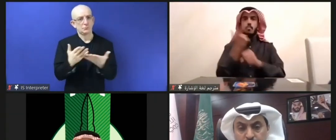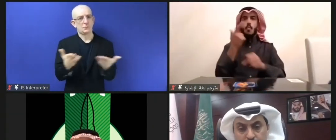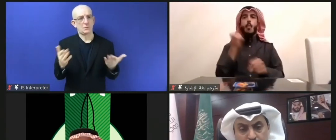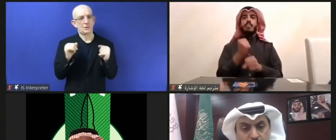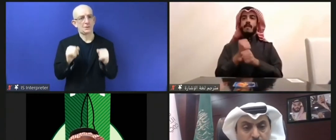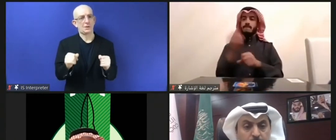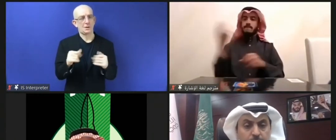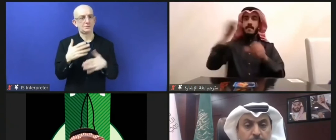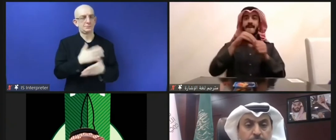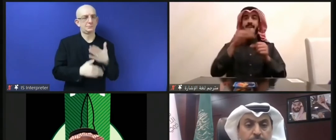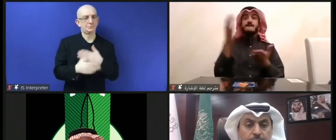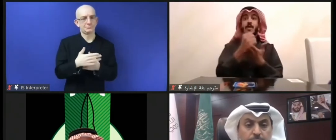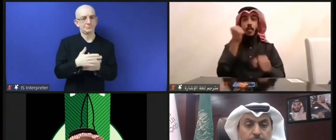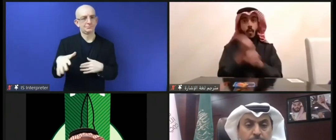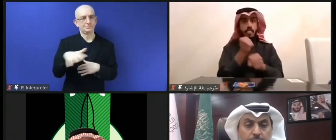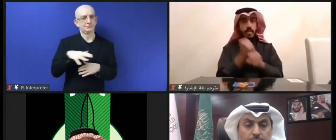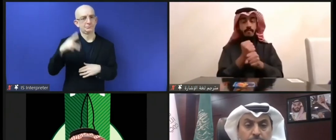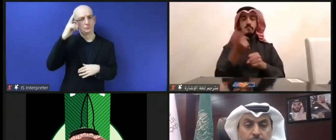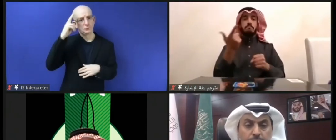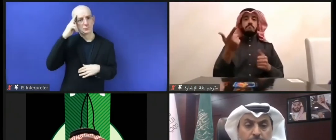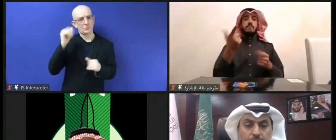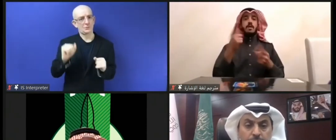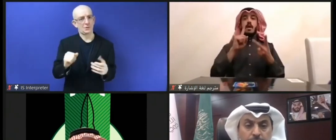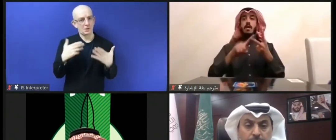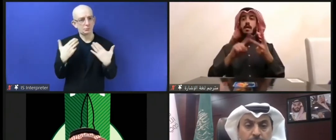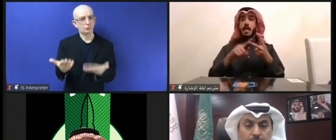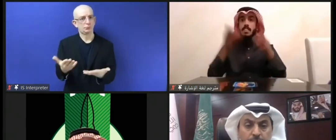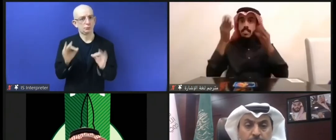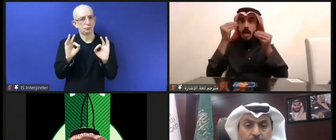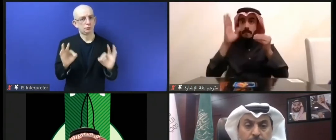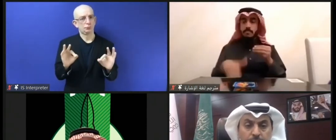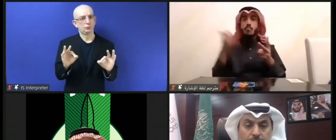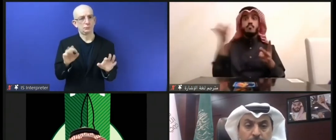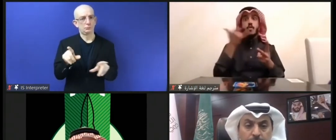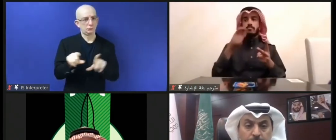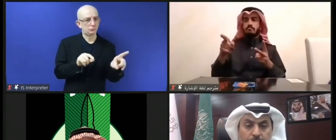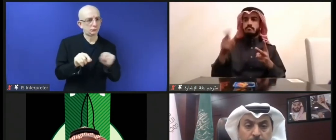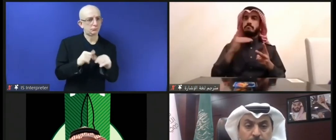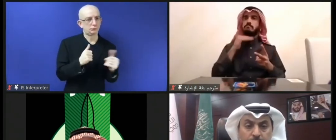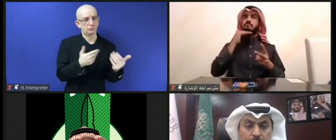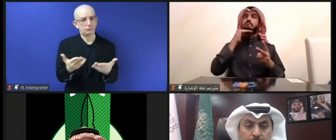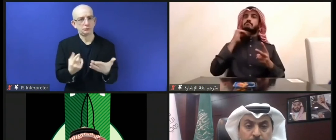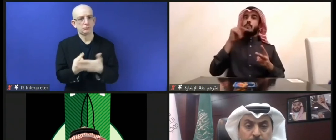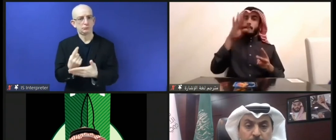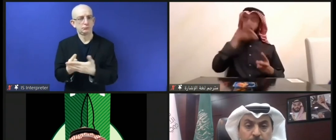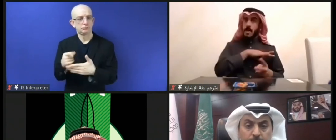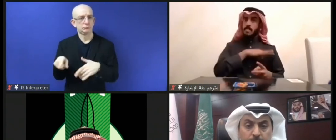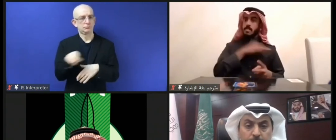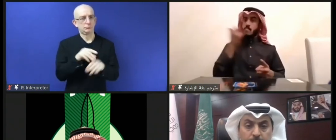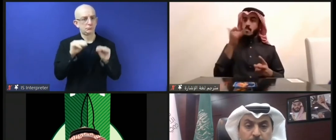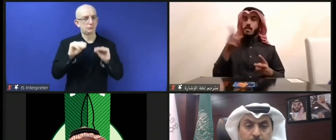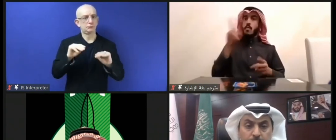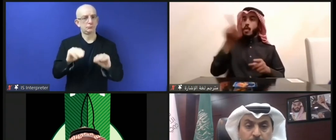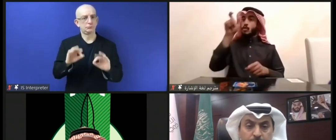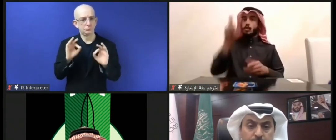opportunities and education to ensure their benefit and integration as active members of the society.